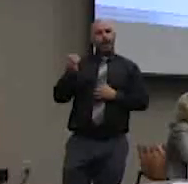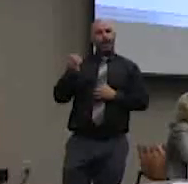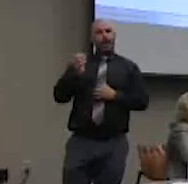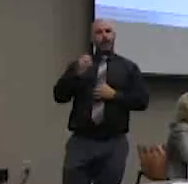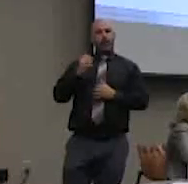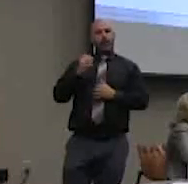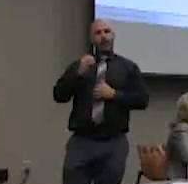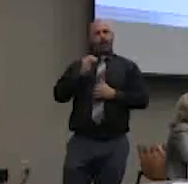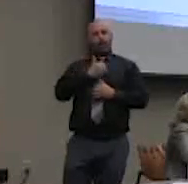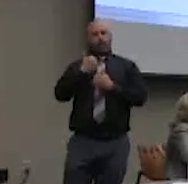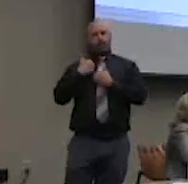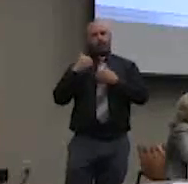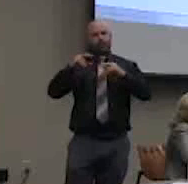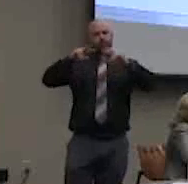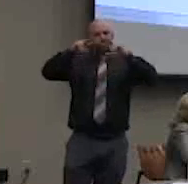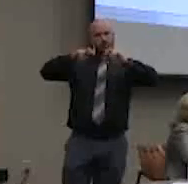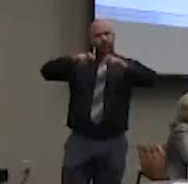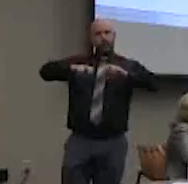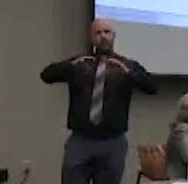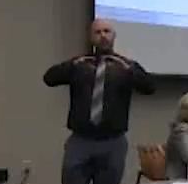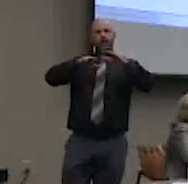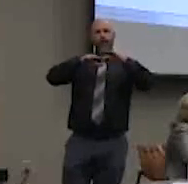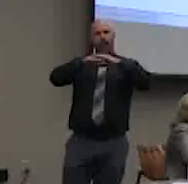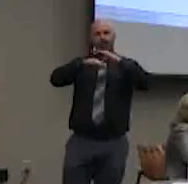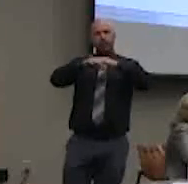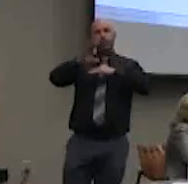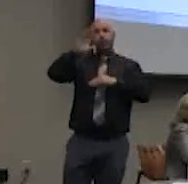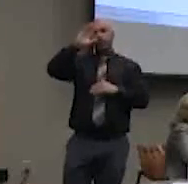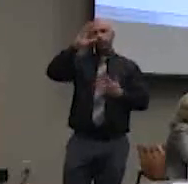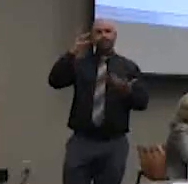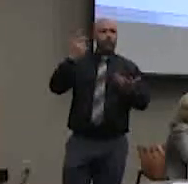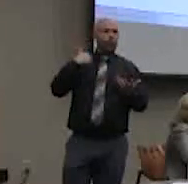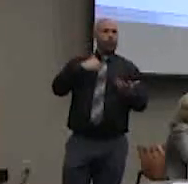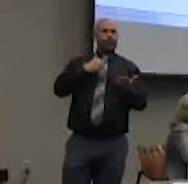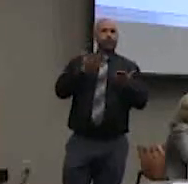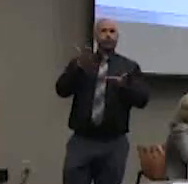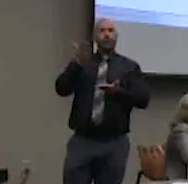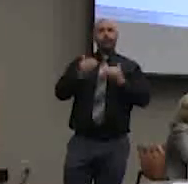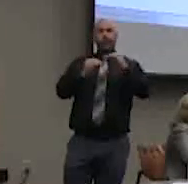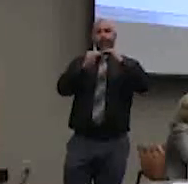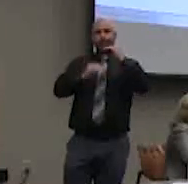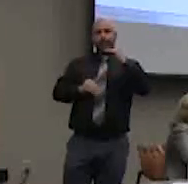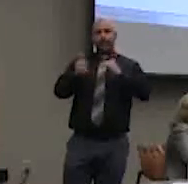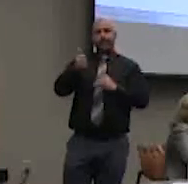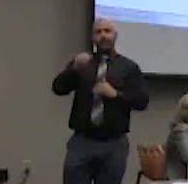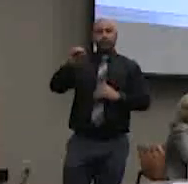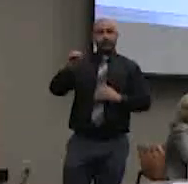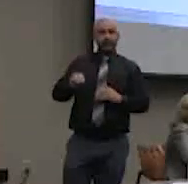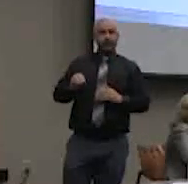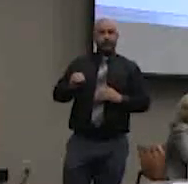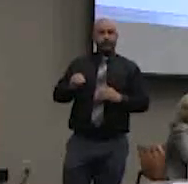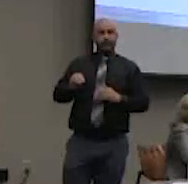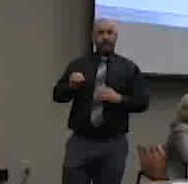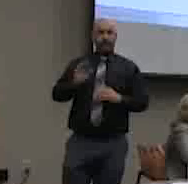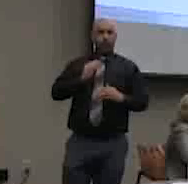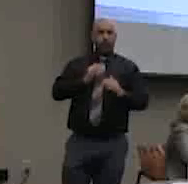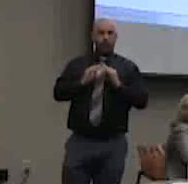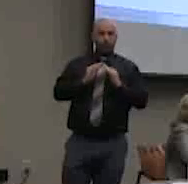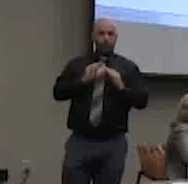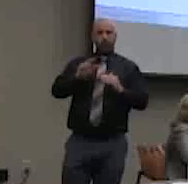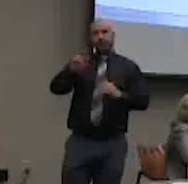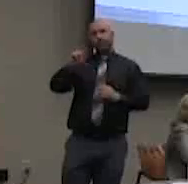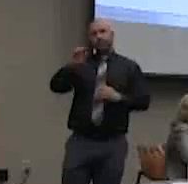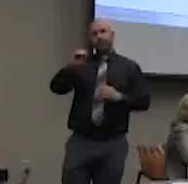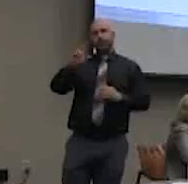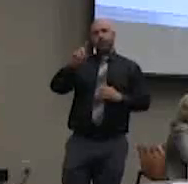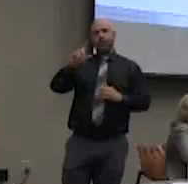we know we are serving about less than 10% of the infants and newborns, and our toddler numbers are not